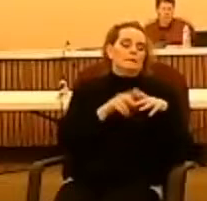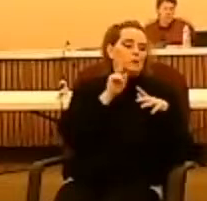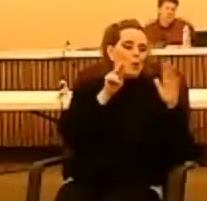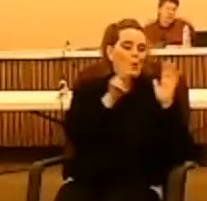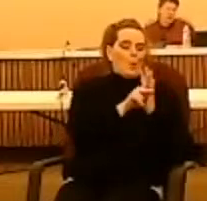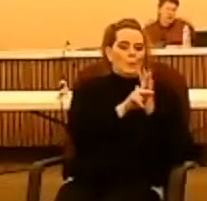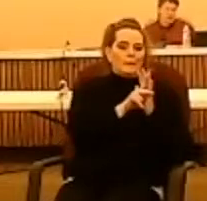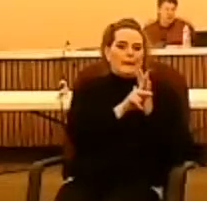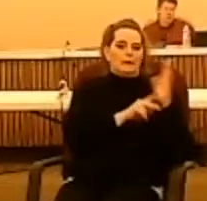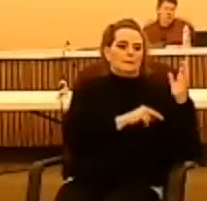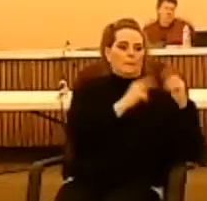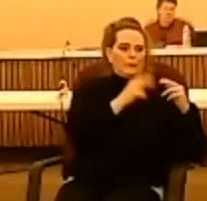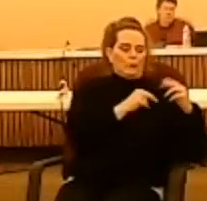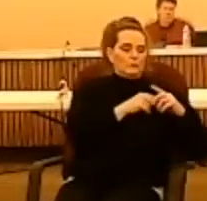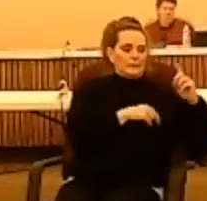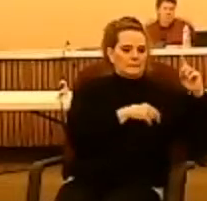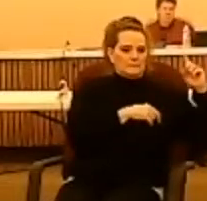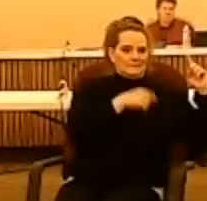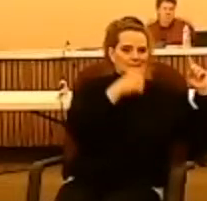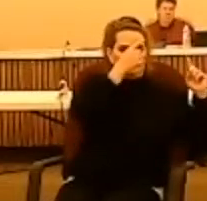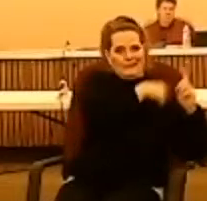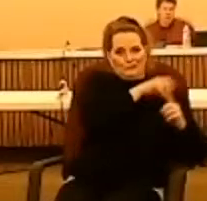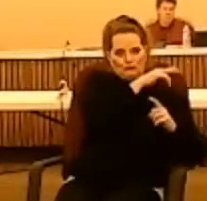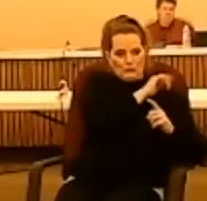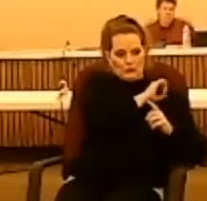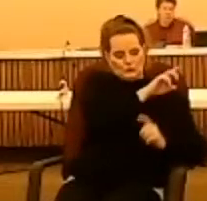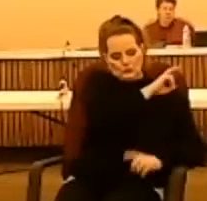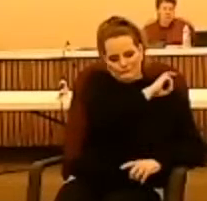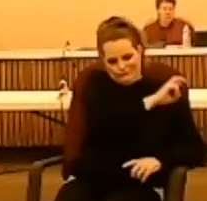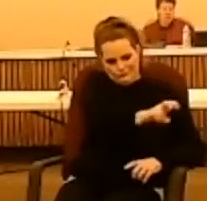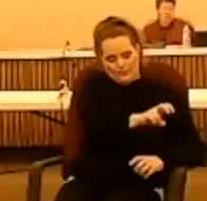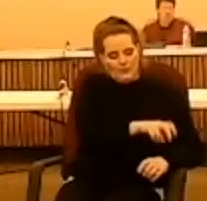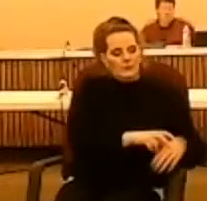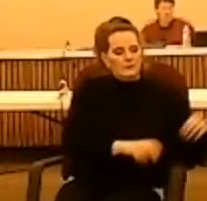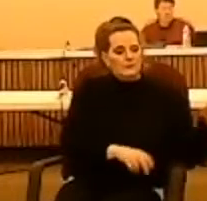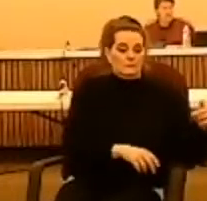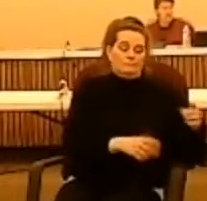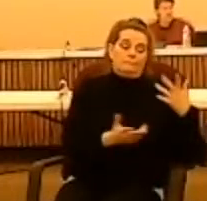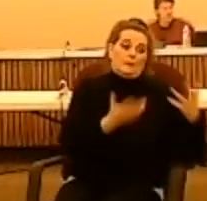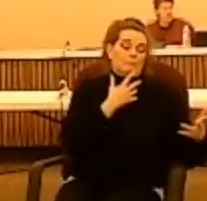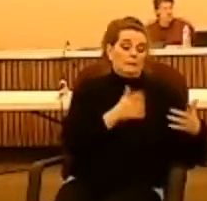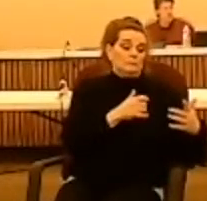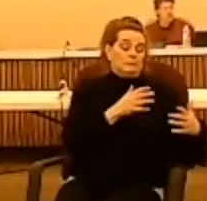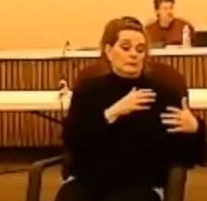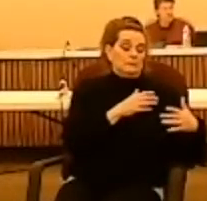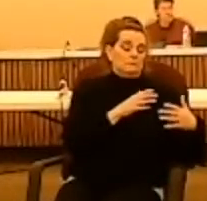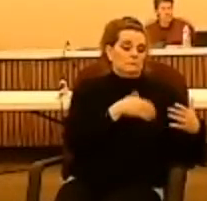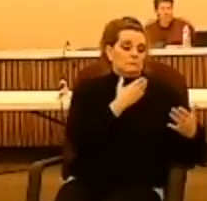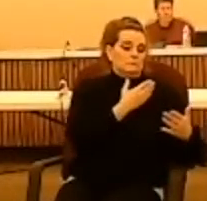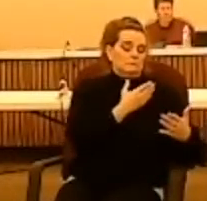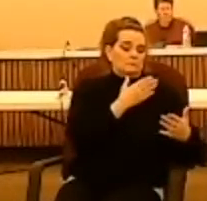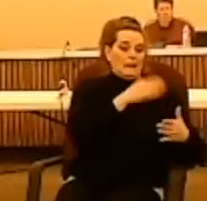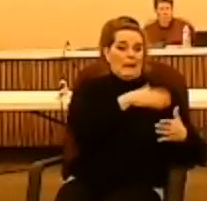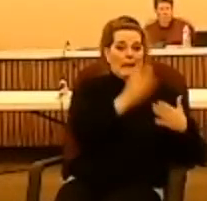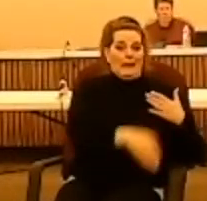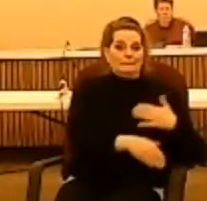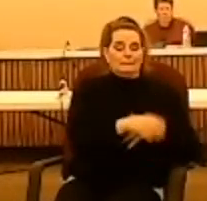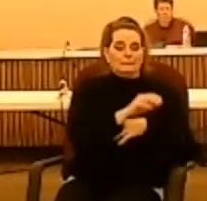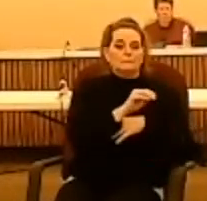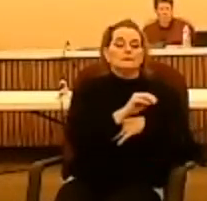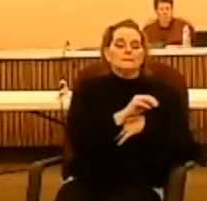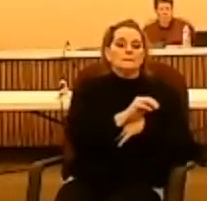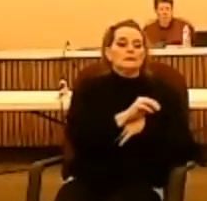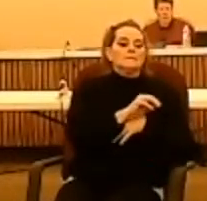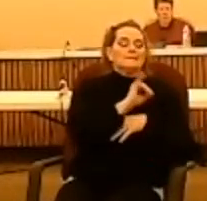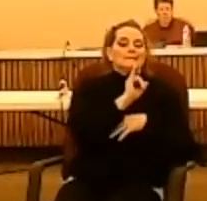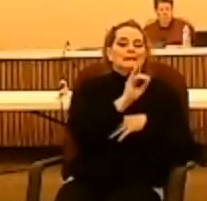north, all the way to the south to potentially all the way to industry. Okay. it's definitely going through the